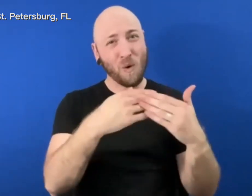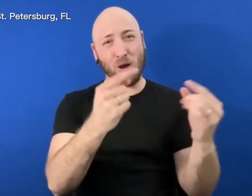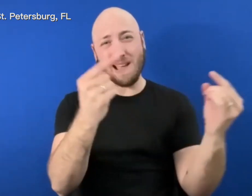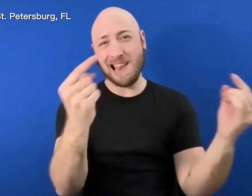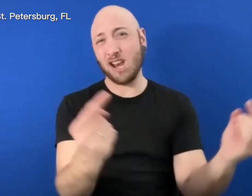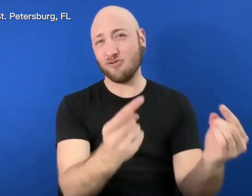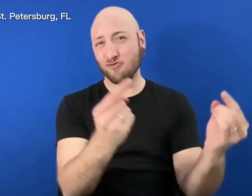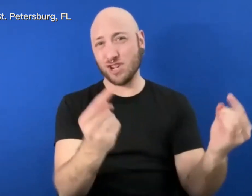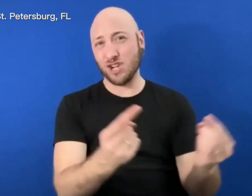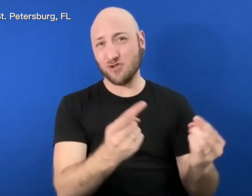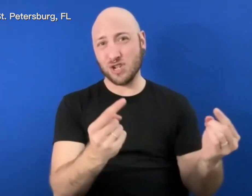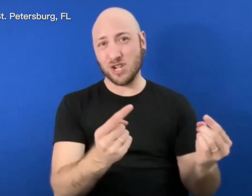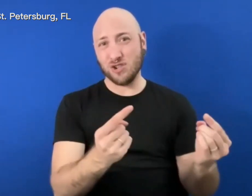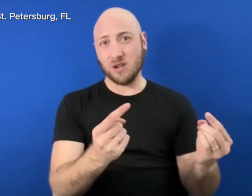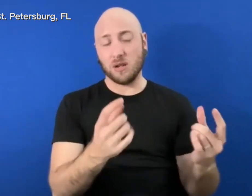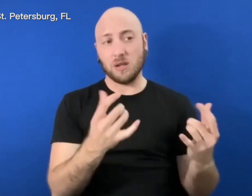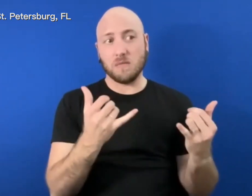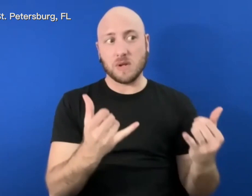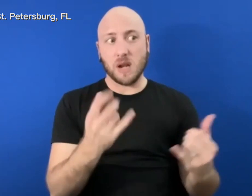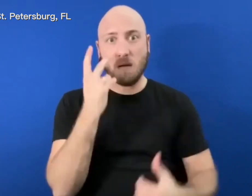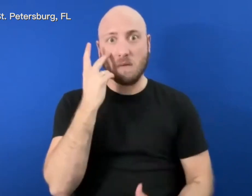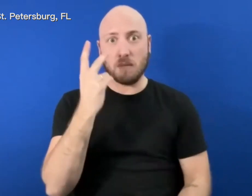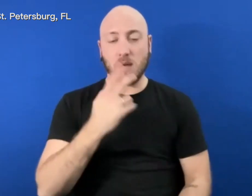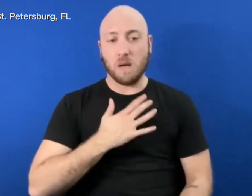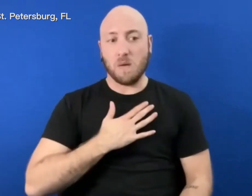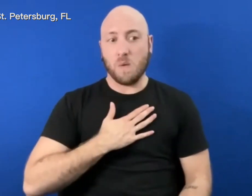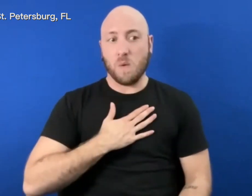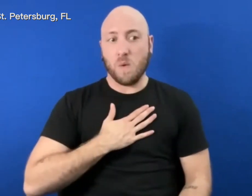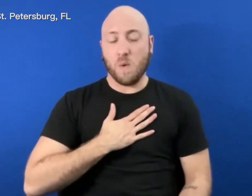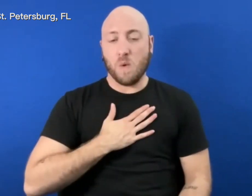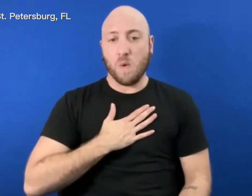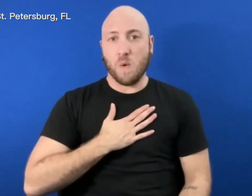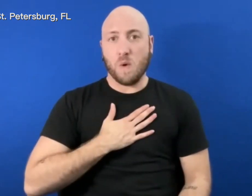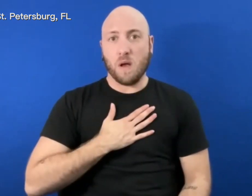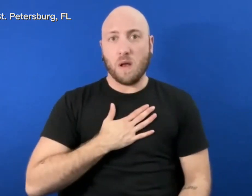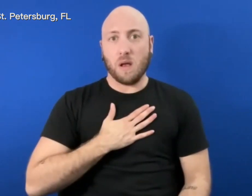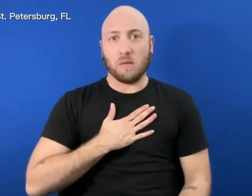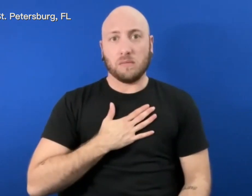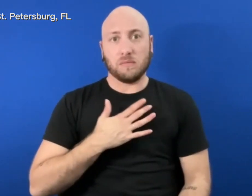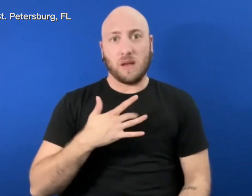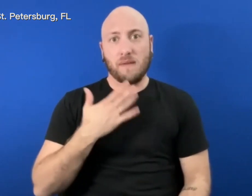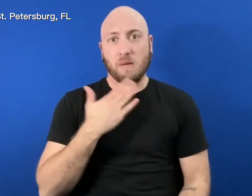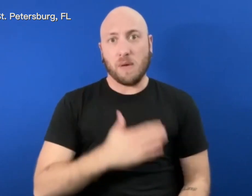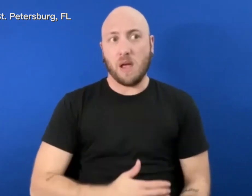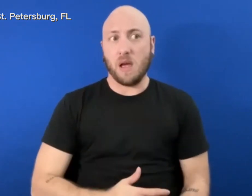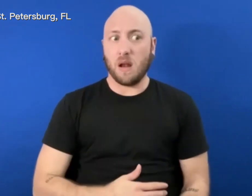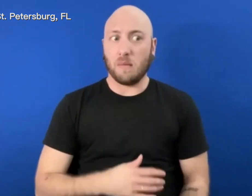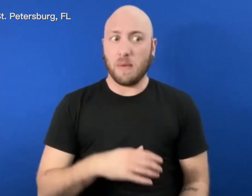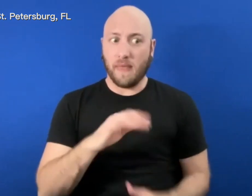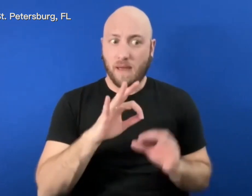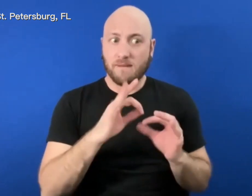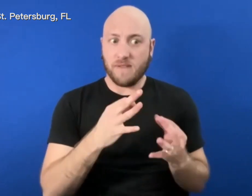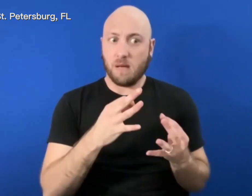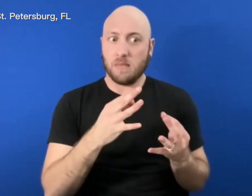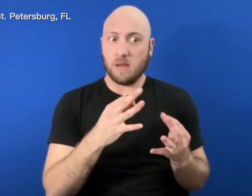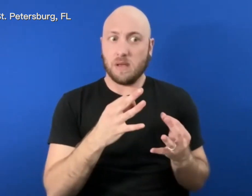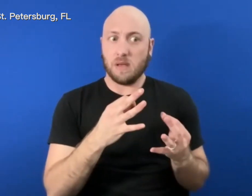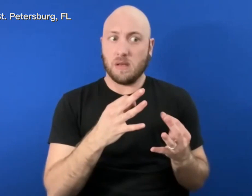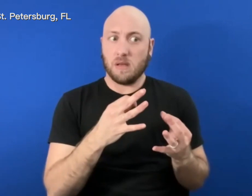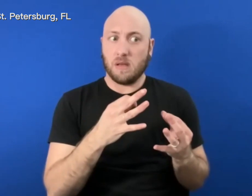even to this day, like I feel it's a really hard thing for me to swallow or say out loud. Especially with the images in my head